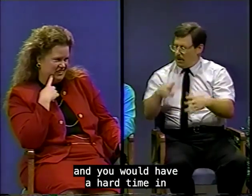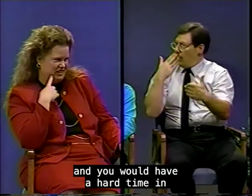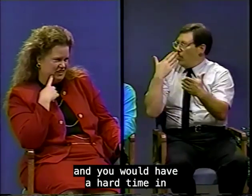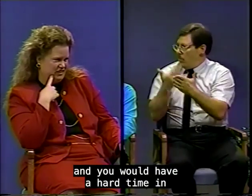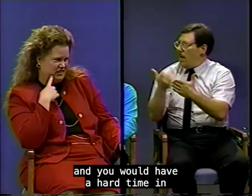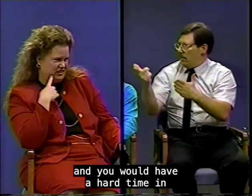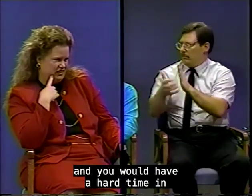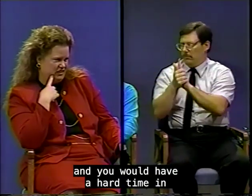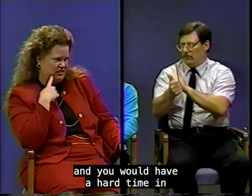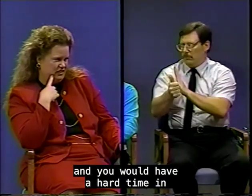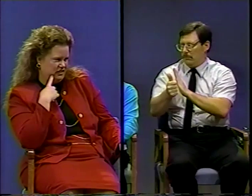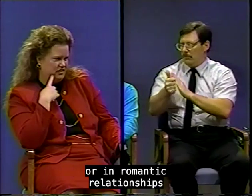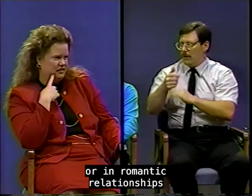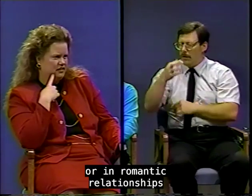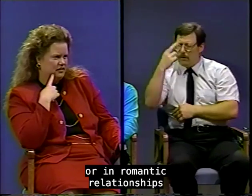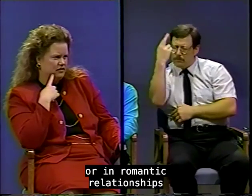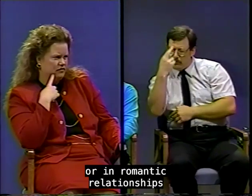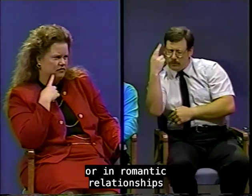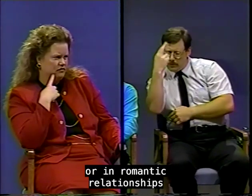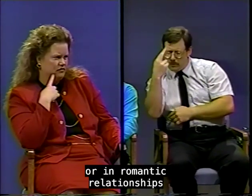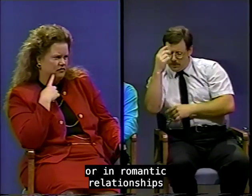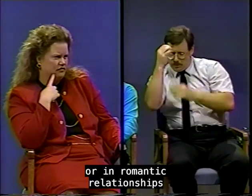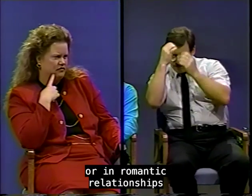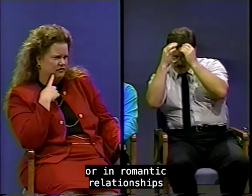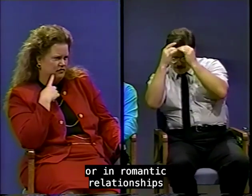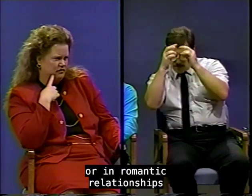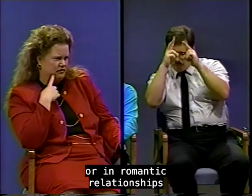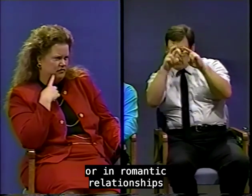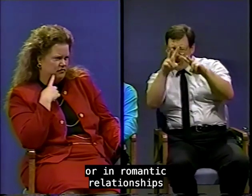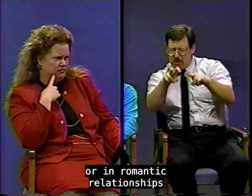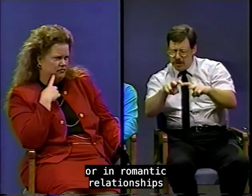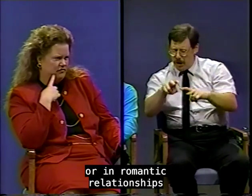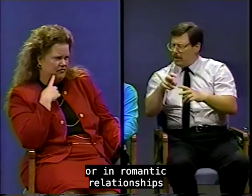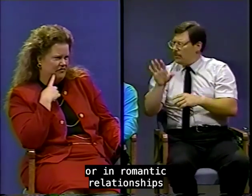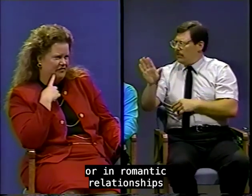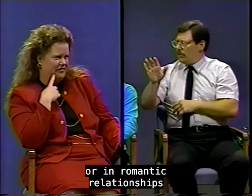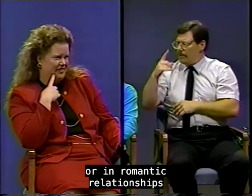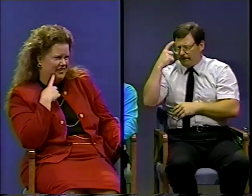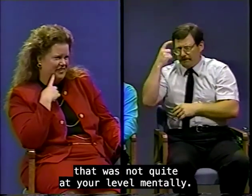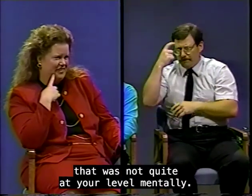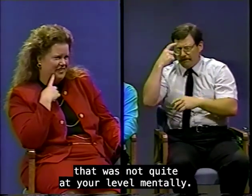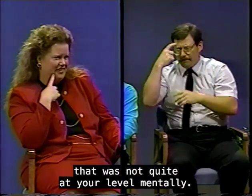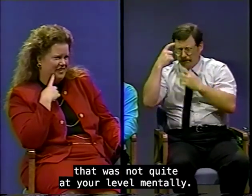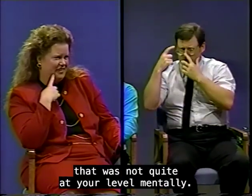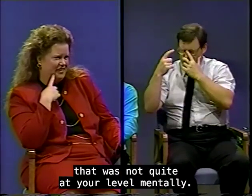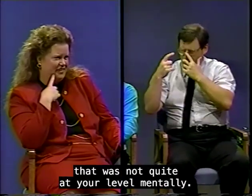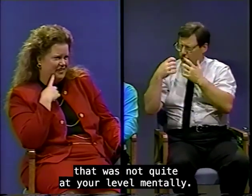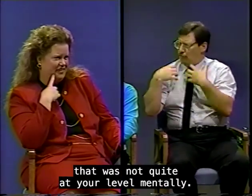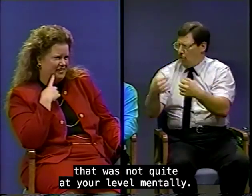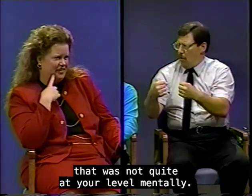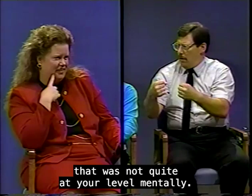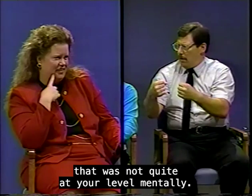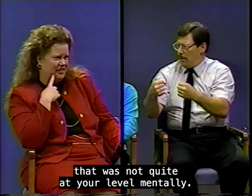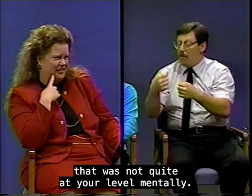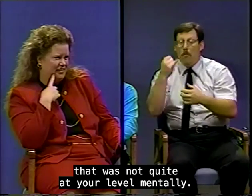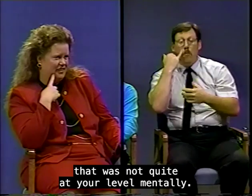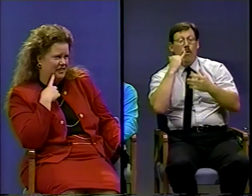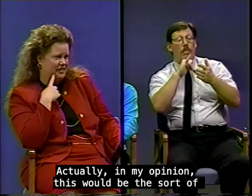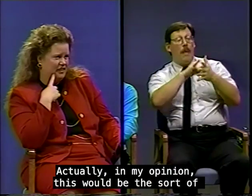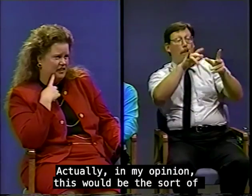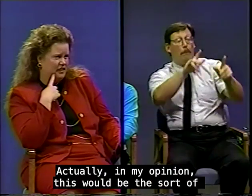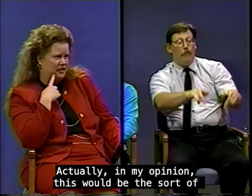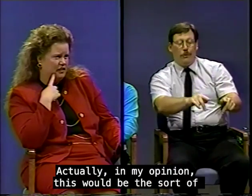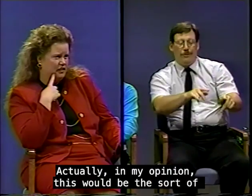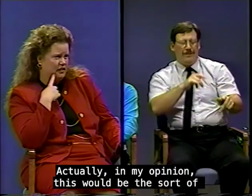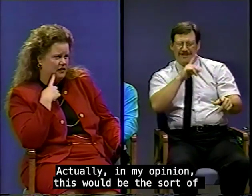hard time in friendships or in romantic relationships and being involved with somebody that was not quite at your level